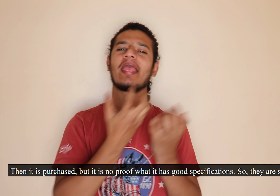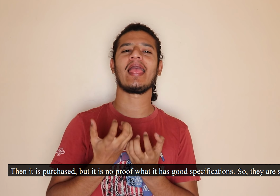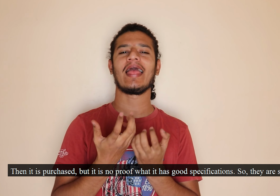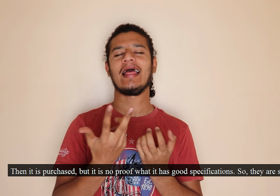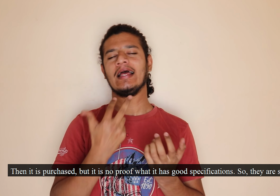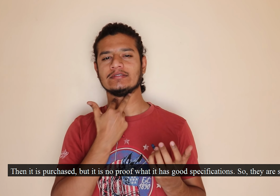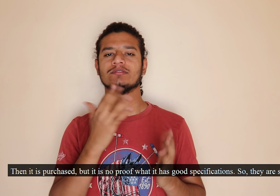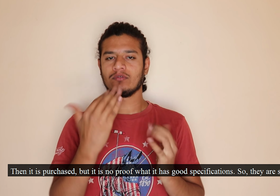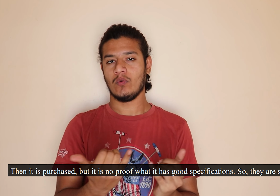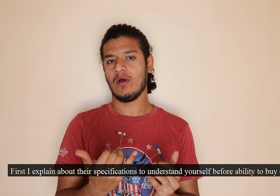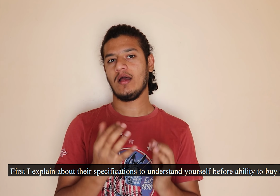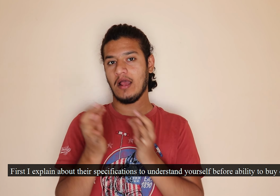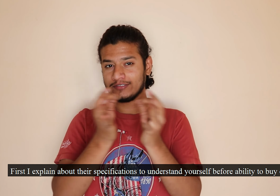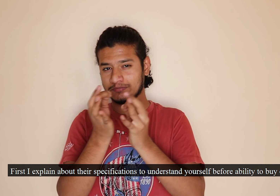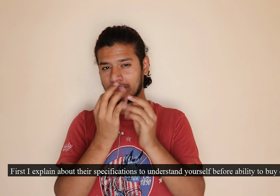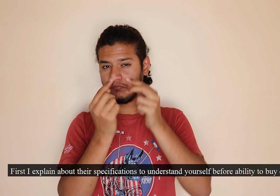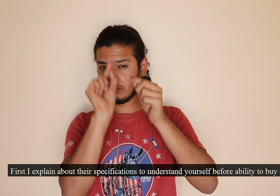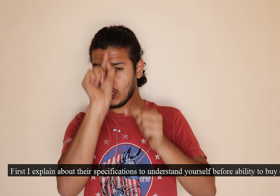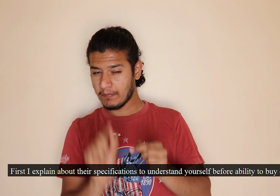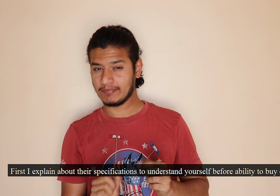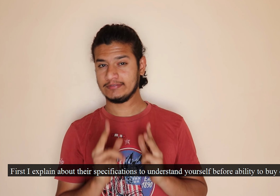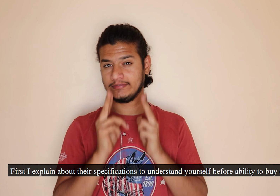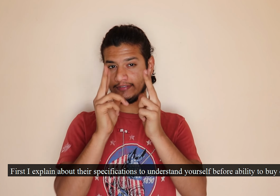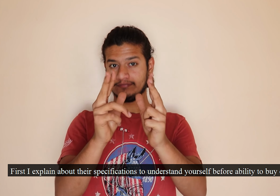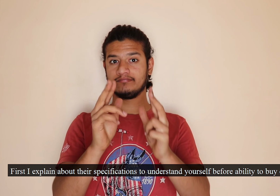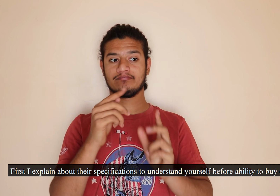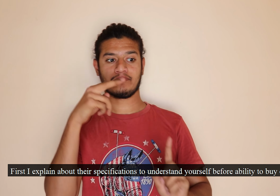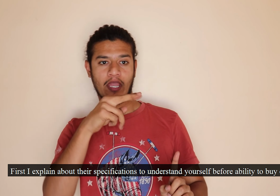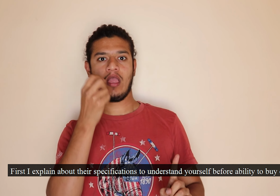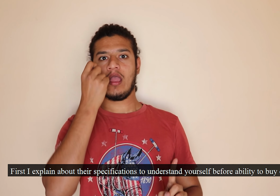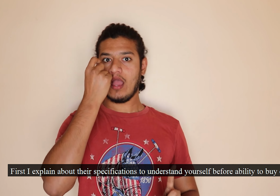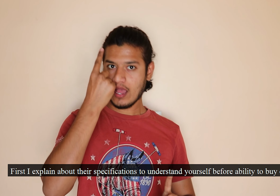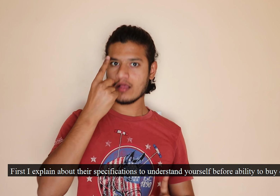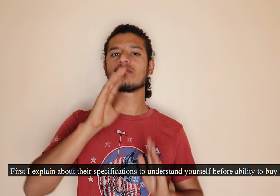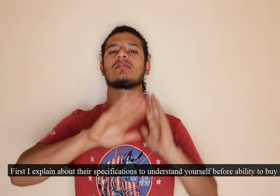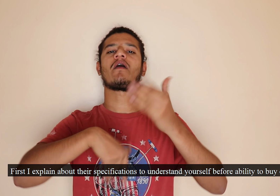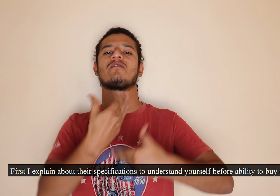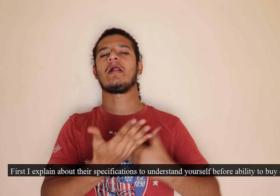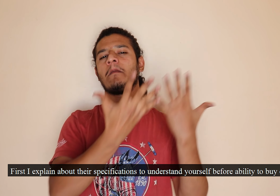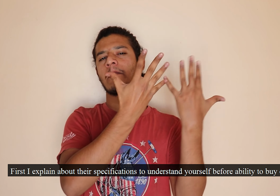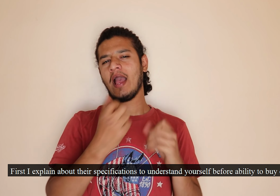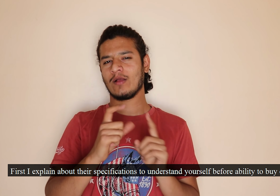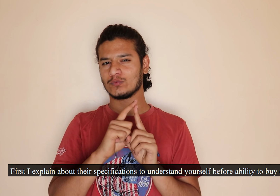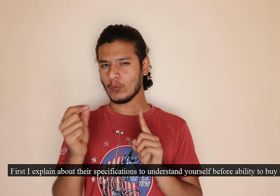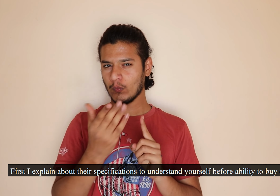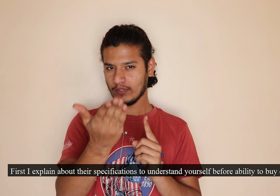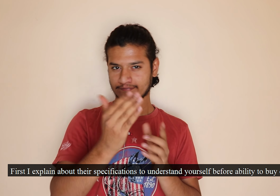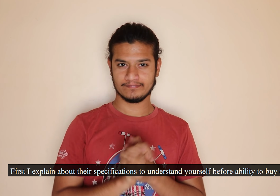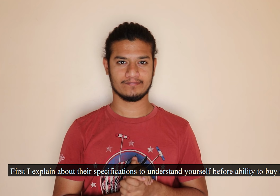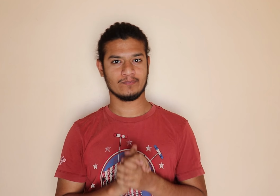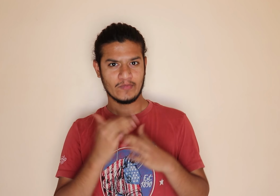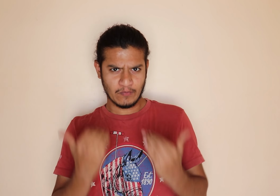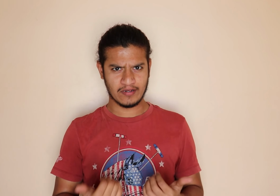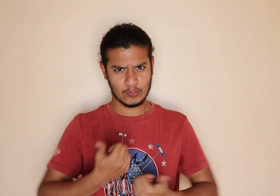specifications. So, they are stuck. First I explain about their specifications to understand yourself before ability to buy one.